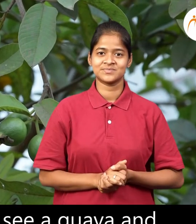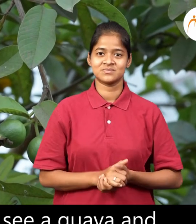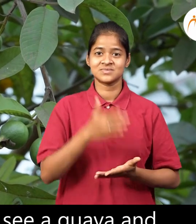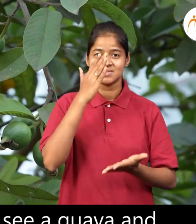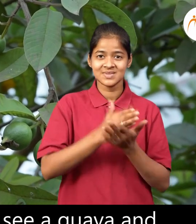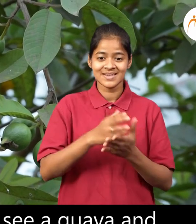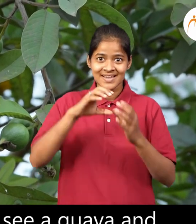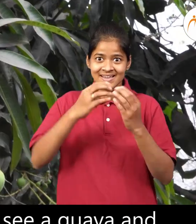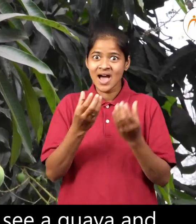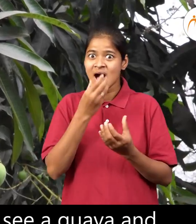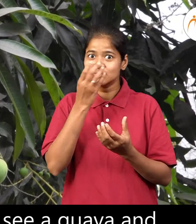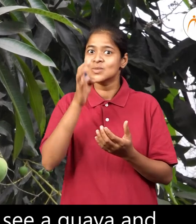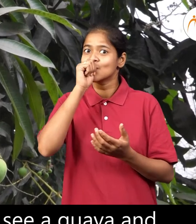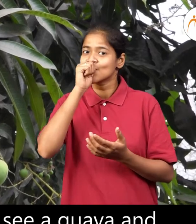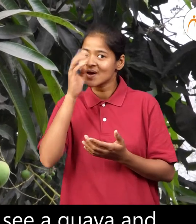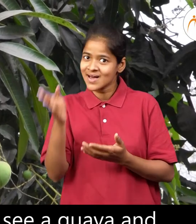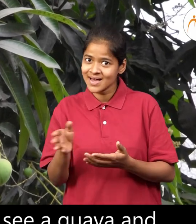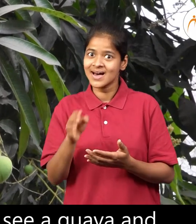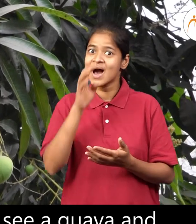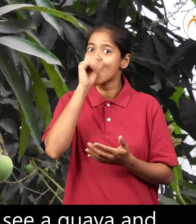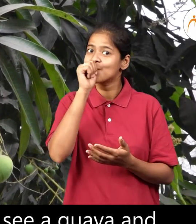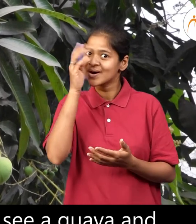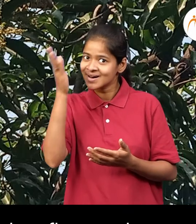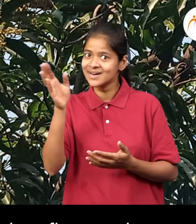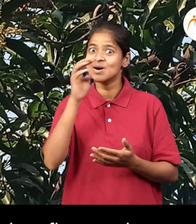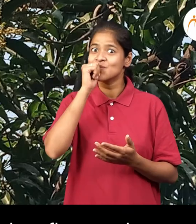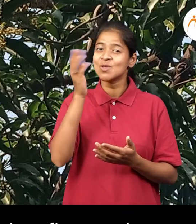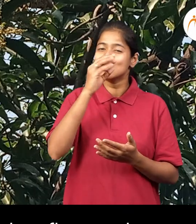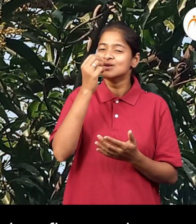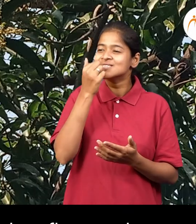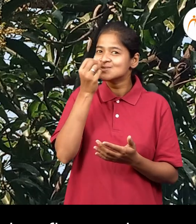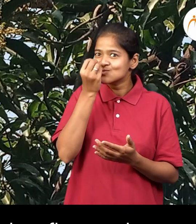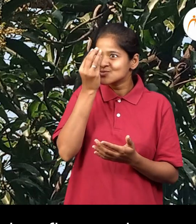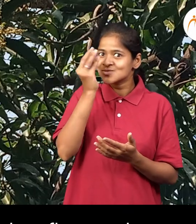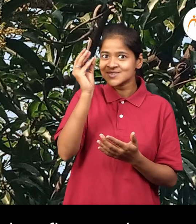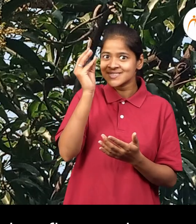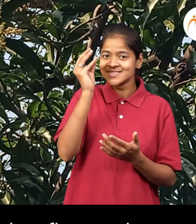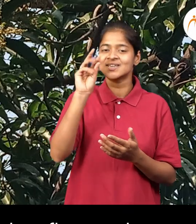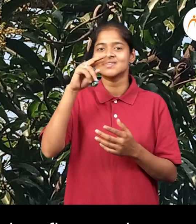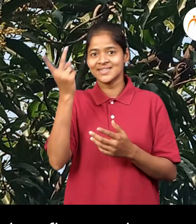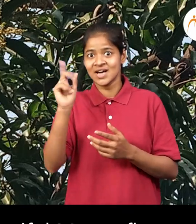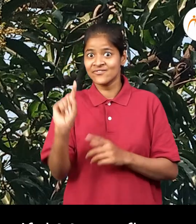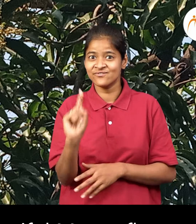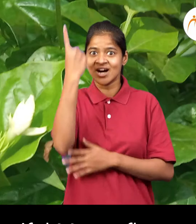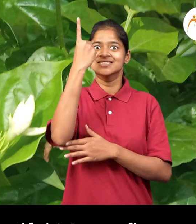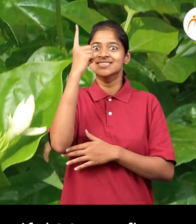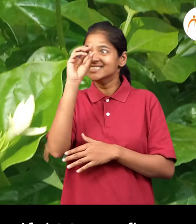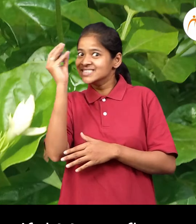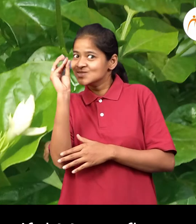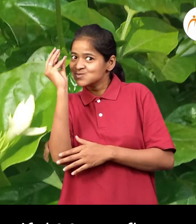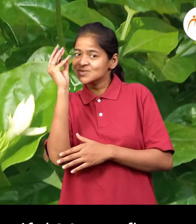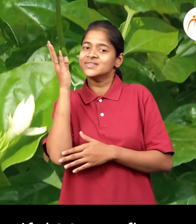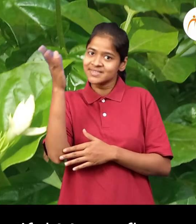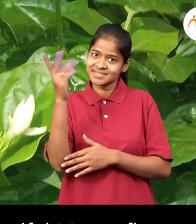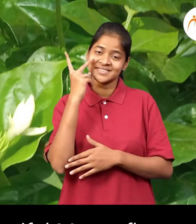a guava and mango tree also the mango tree has flowered we can see